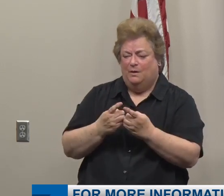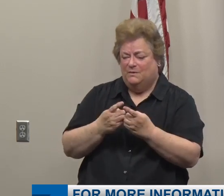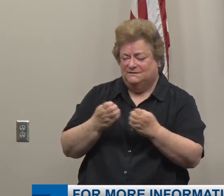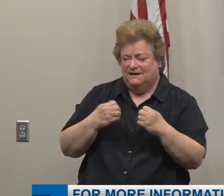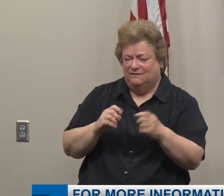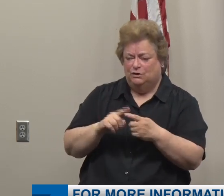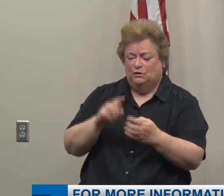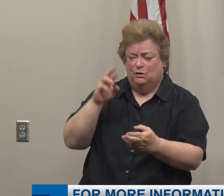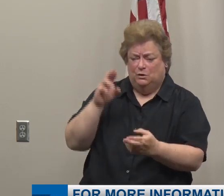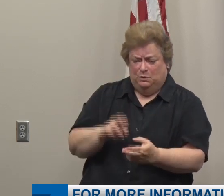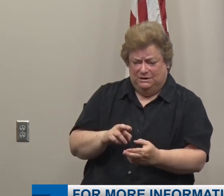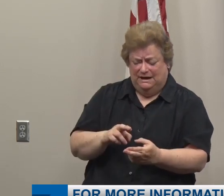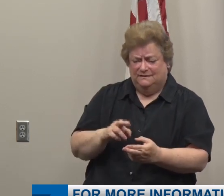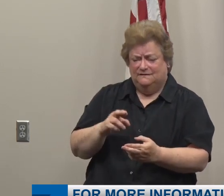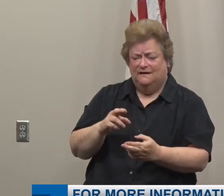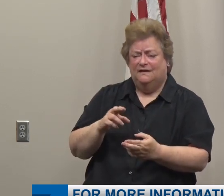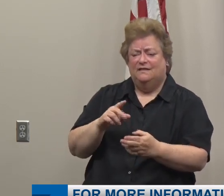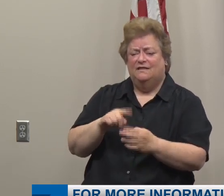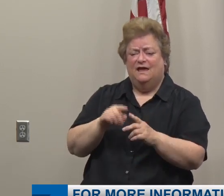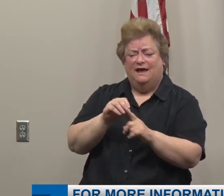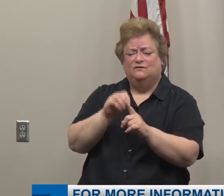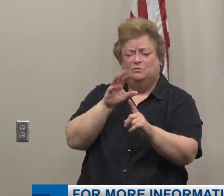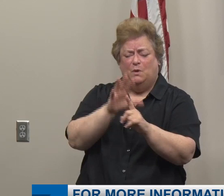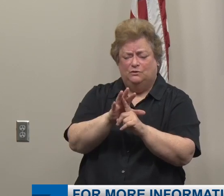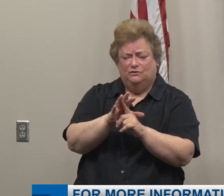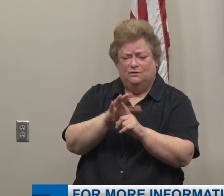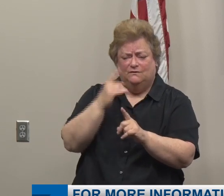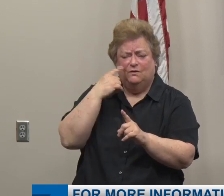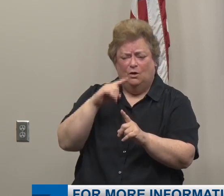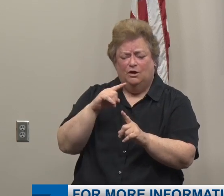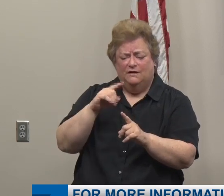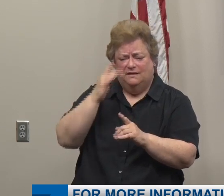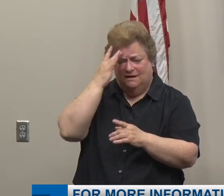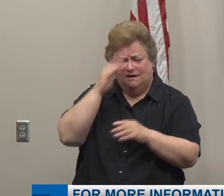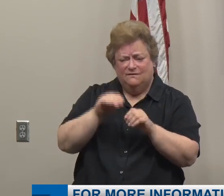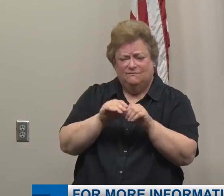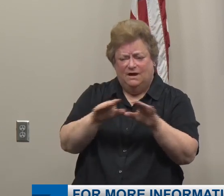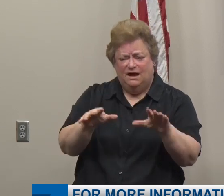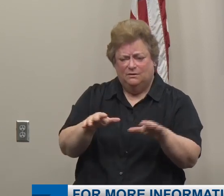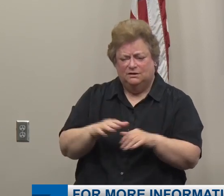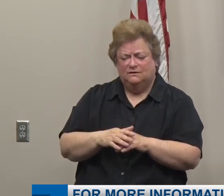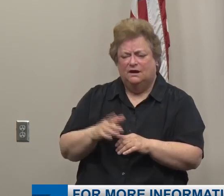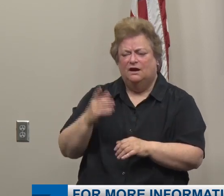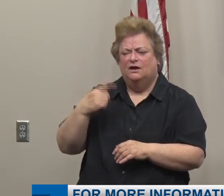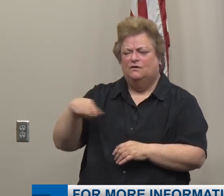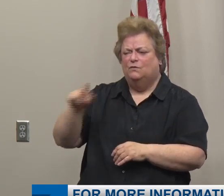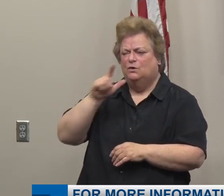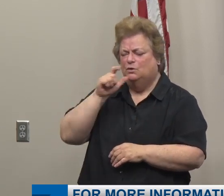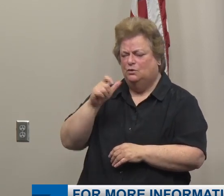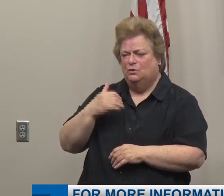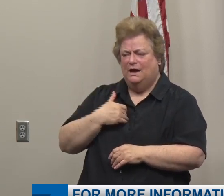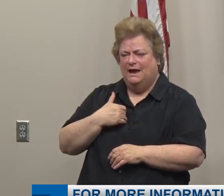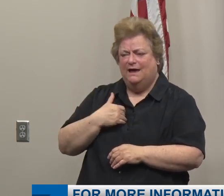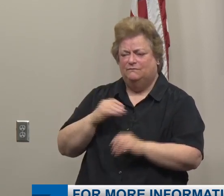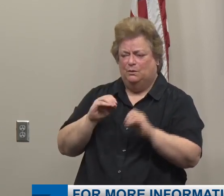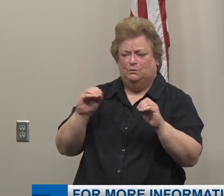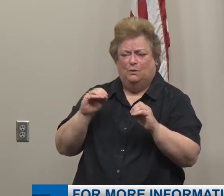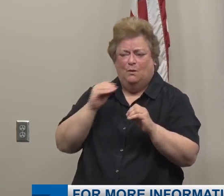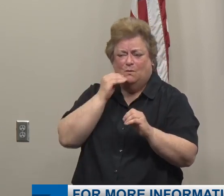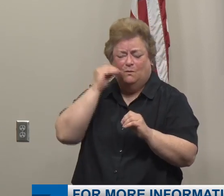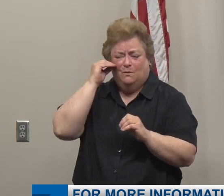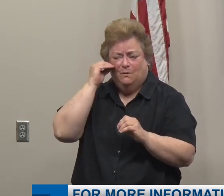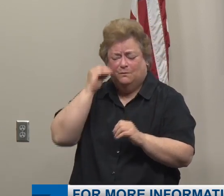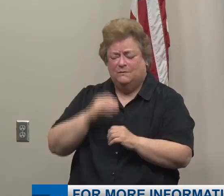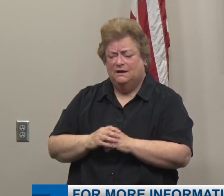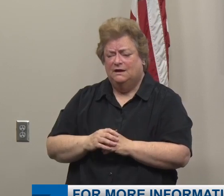the risk of koban 19 exposure for those in our community who are experiencing homelessness because the corona virus is highly